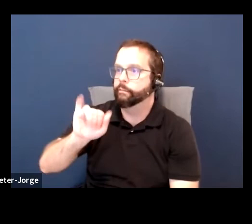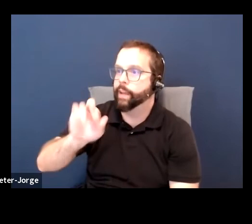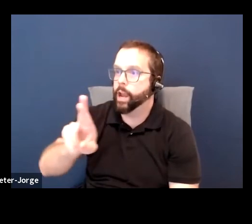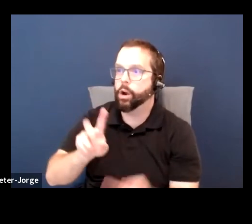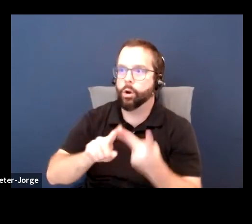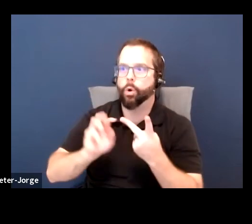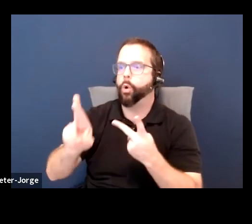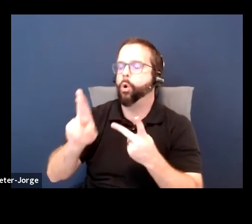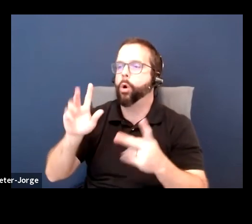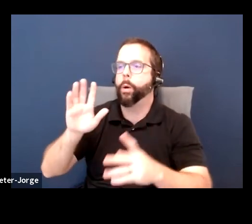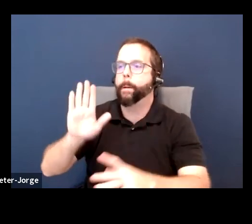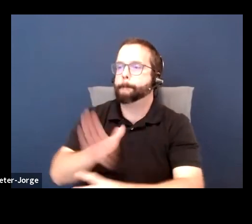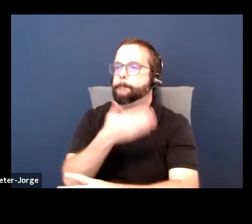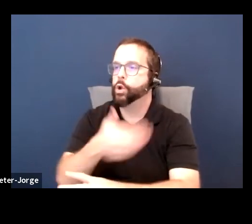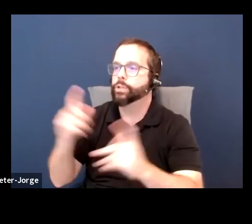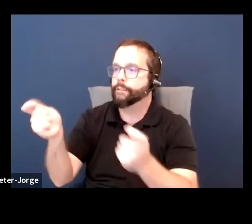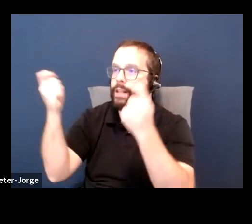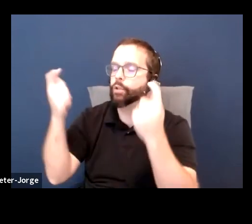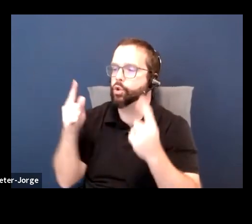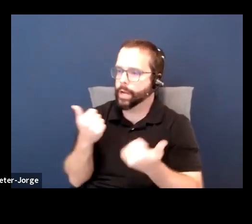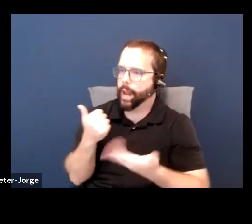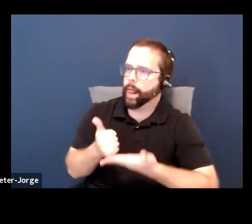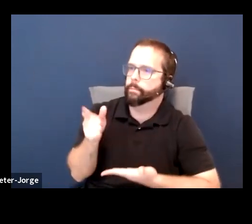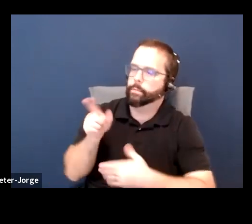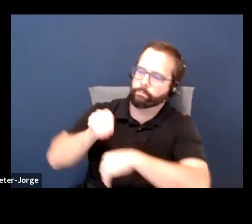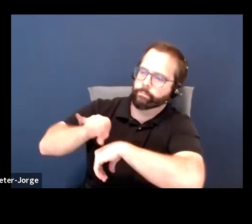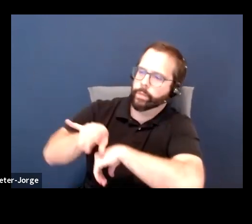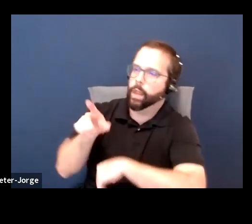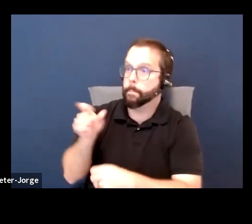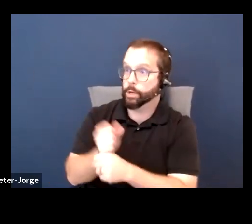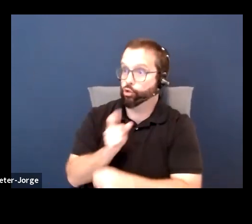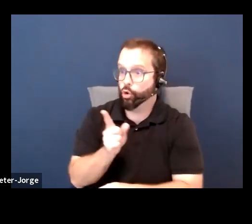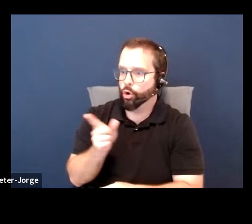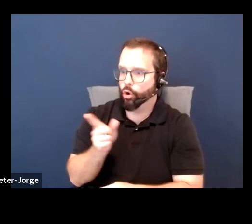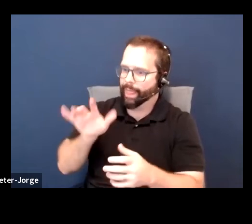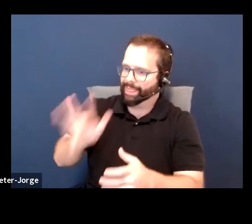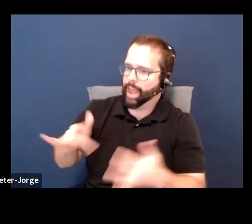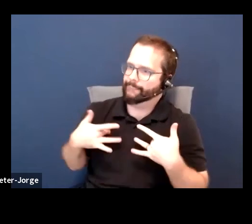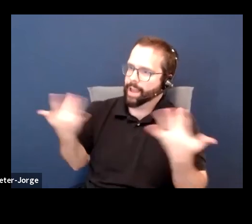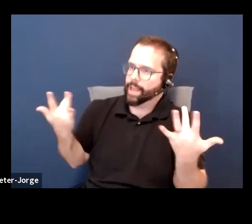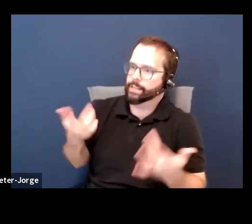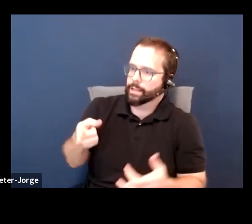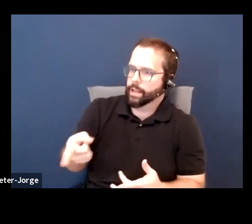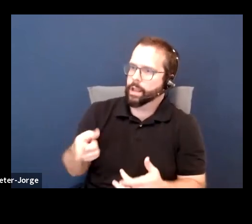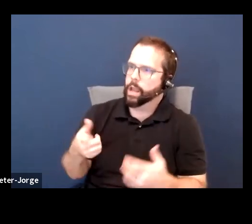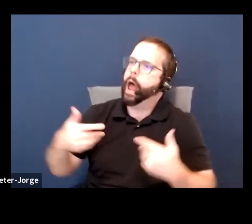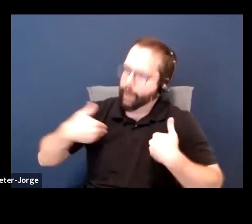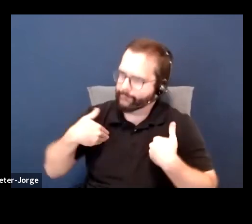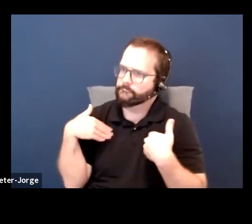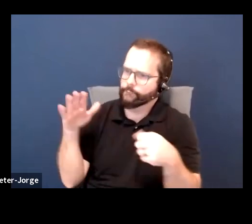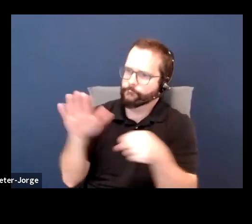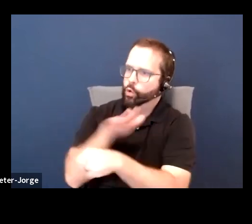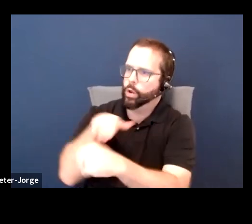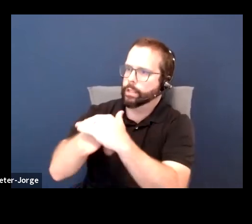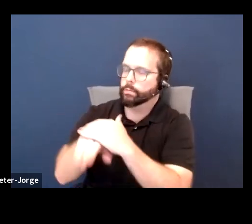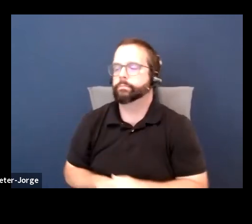help advise on those as well and to make sure that they're as accessible as they can be. You can also help review